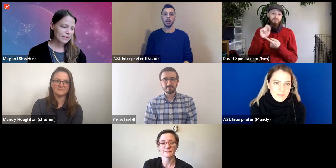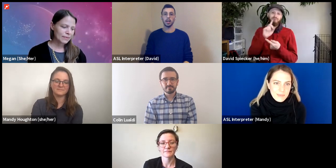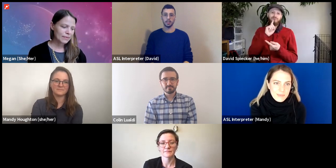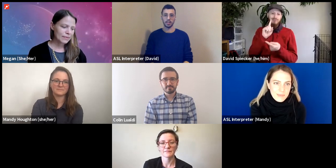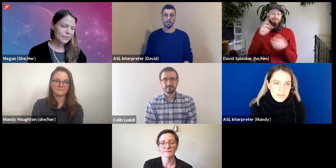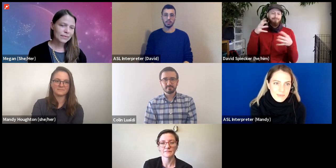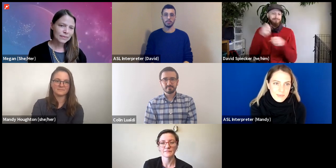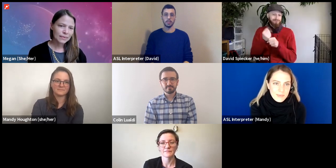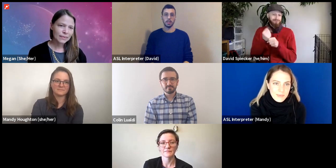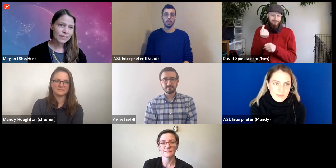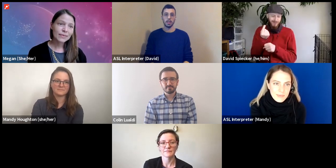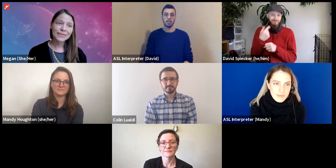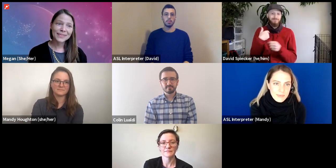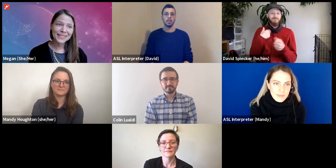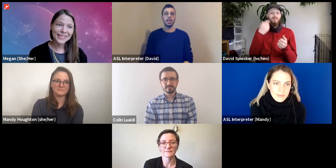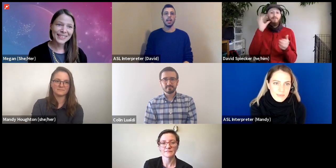super oscillation.